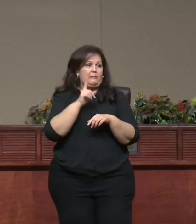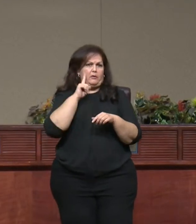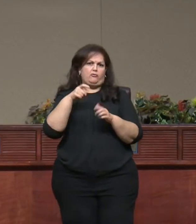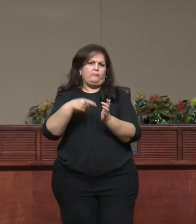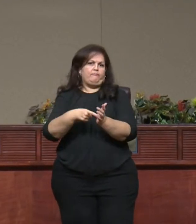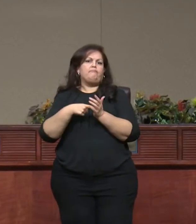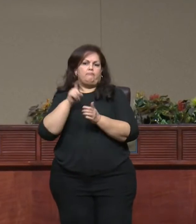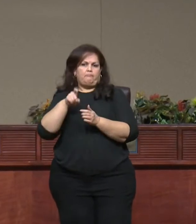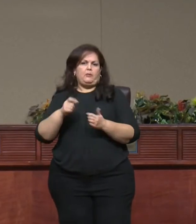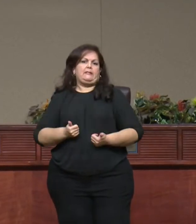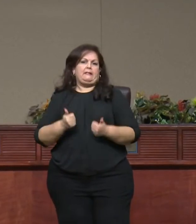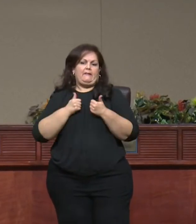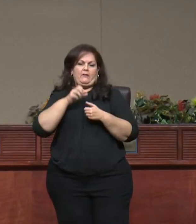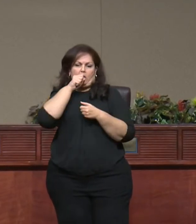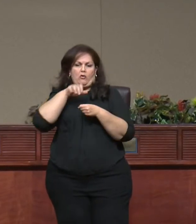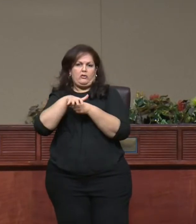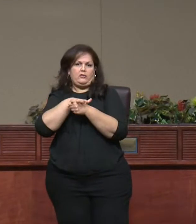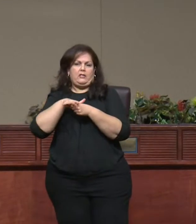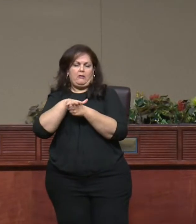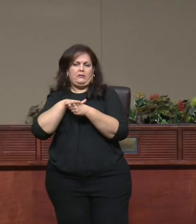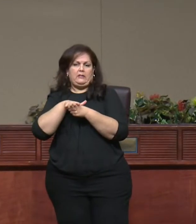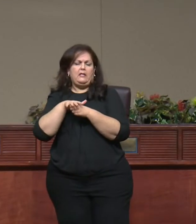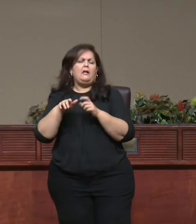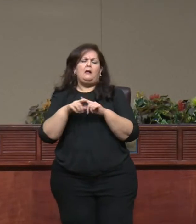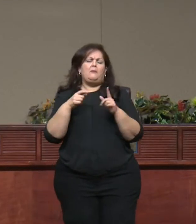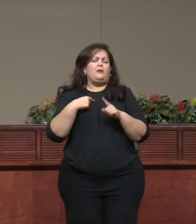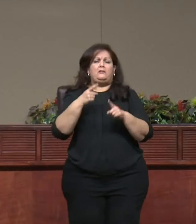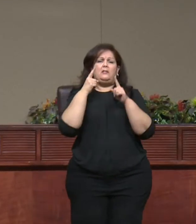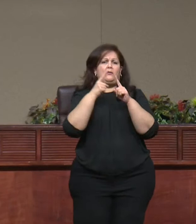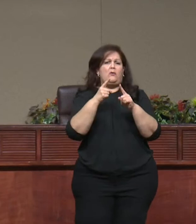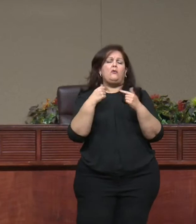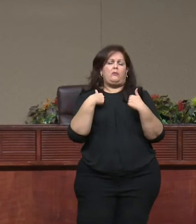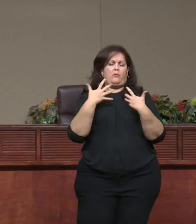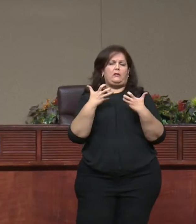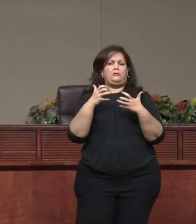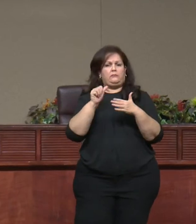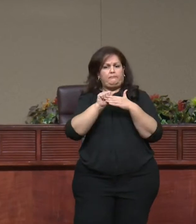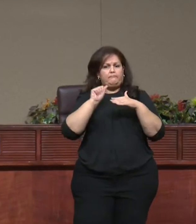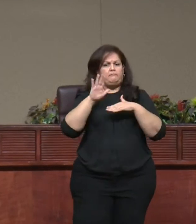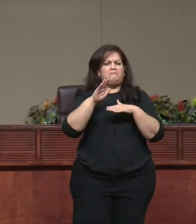County resident. But in general, our goal is to get payments out within a month.